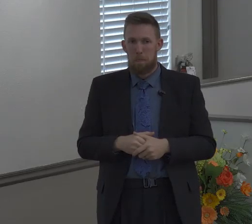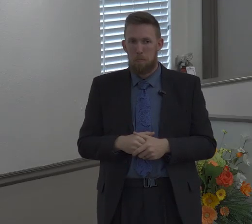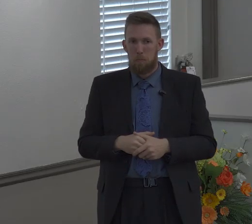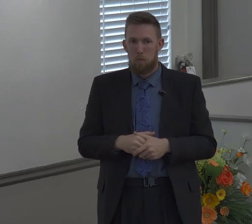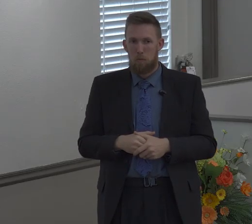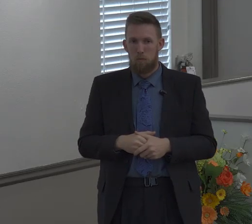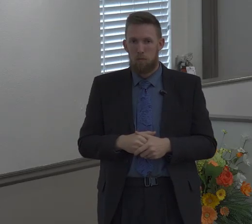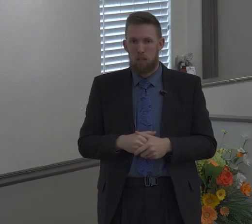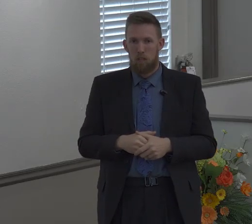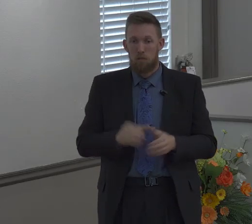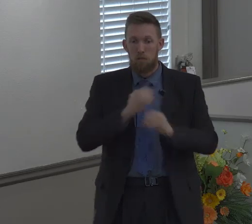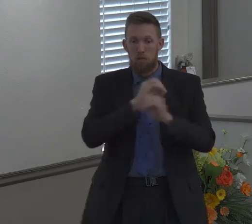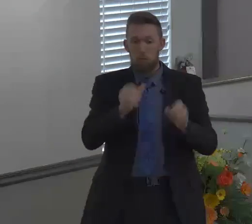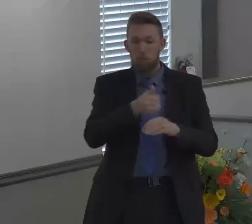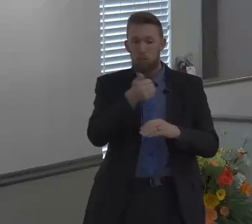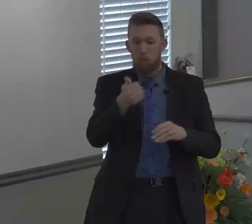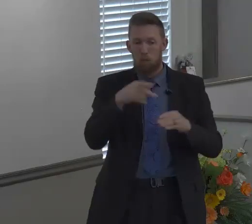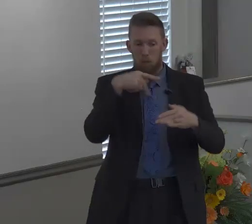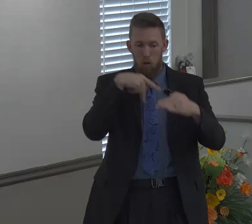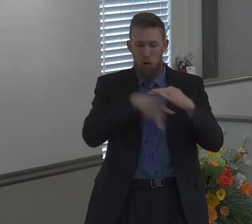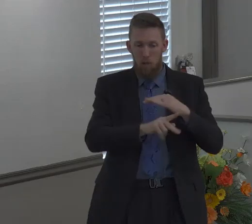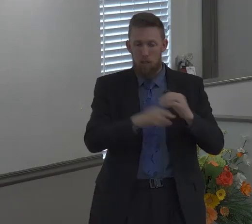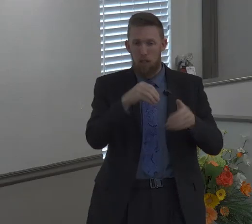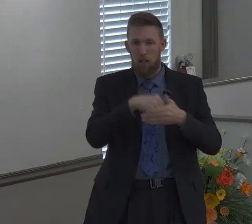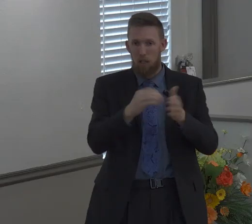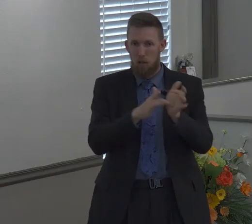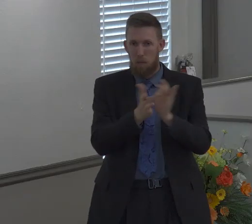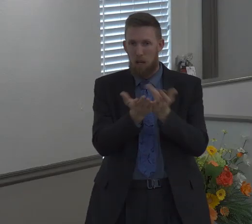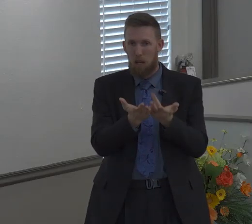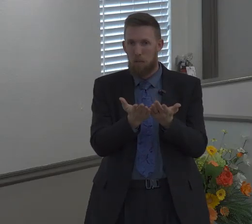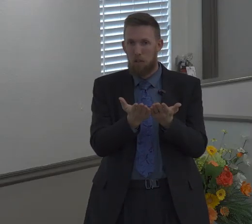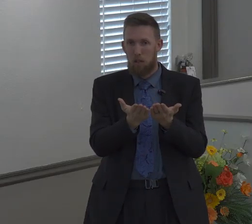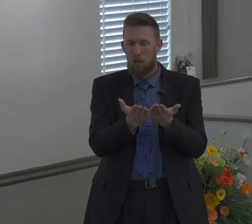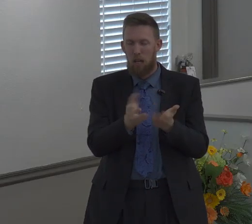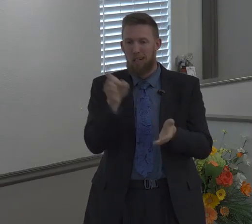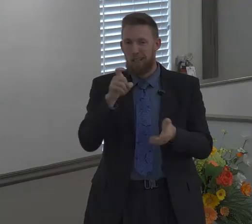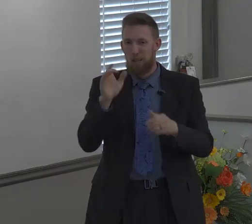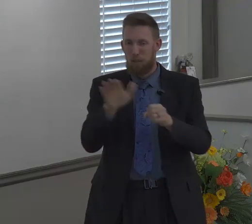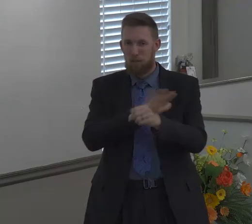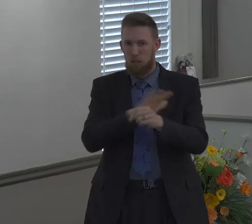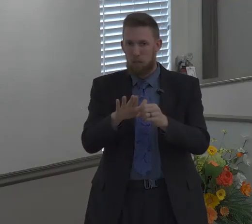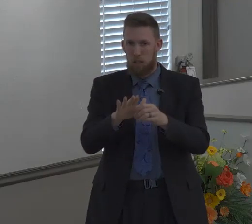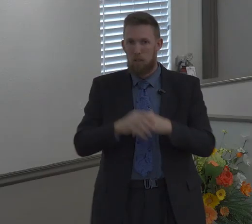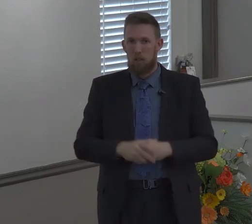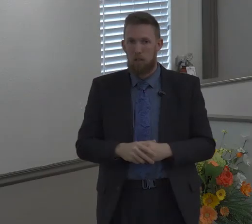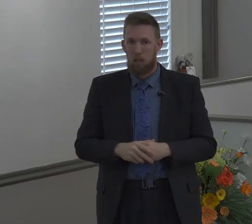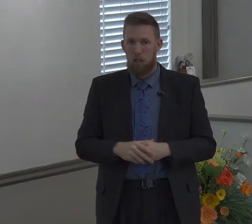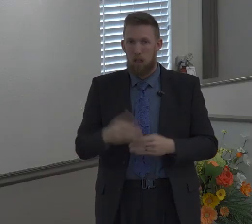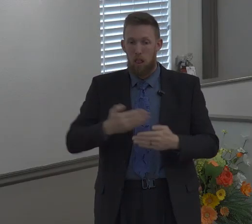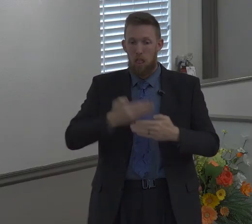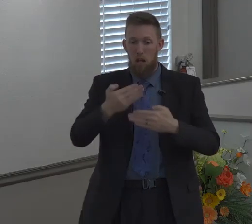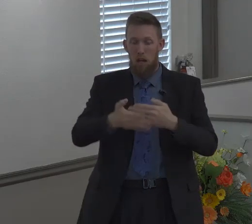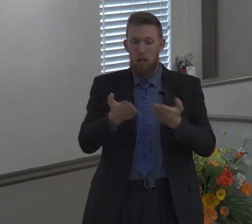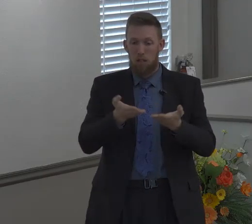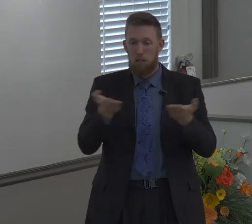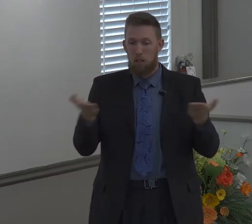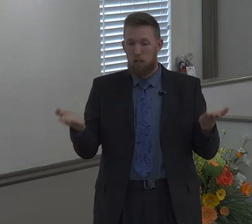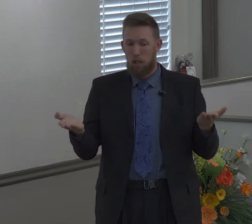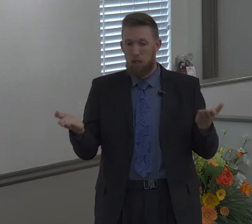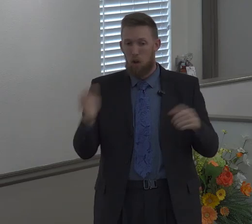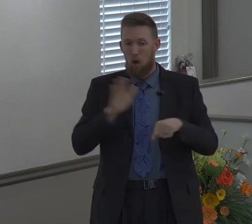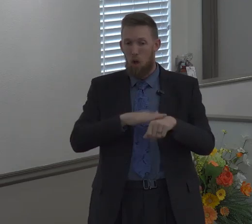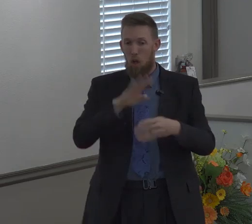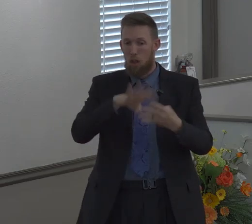one other thing in the Bible that needs to be completed. The very next thing on